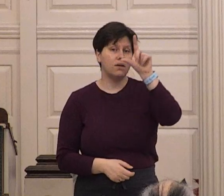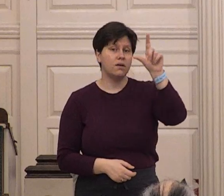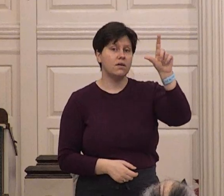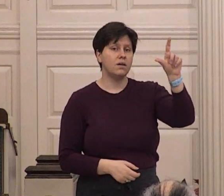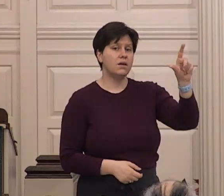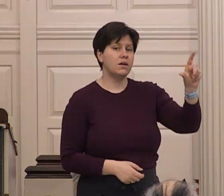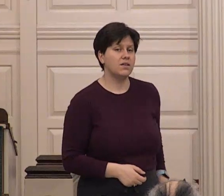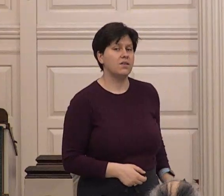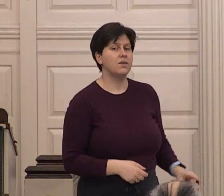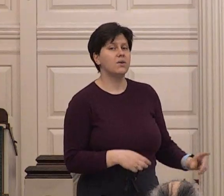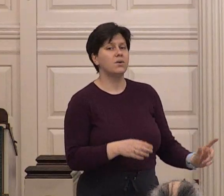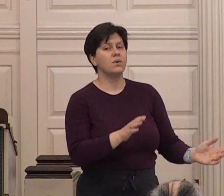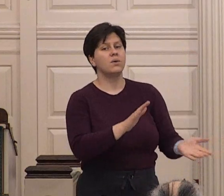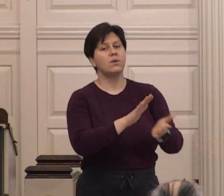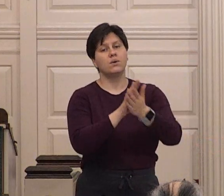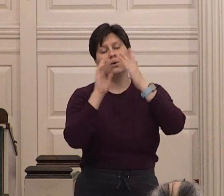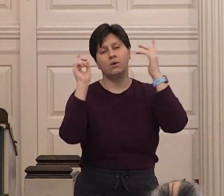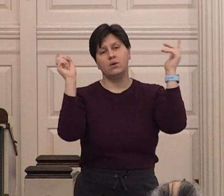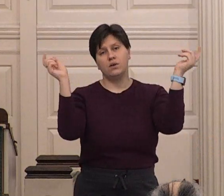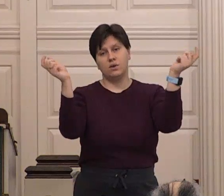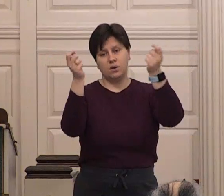name of the Lord.